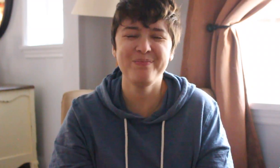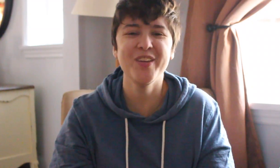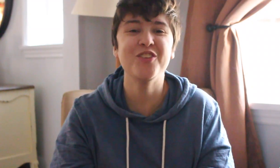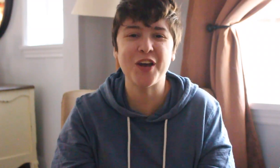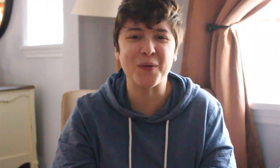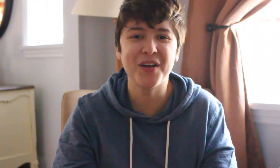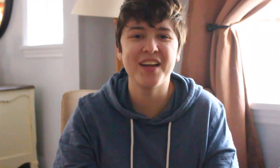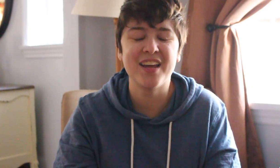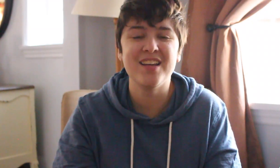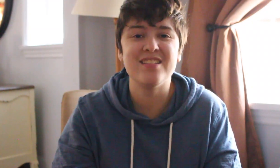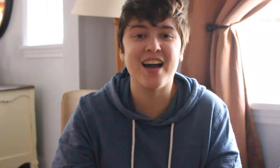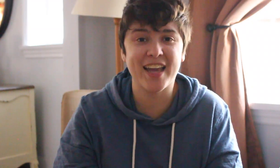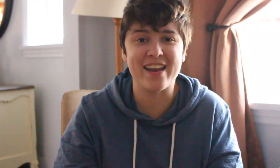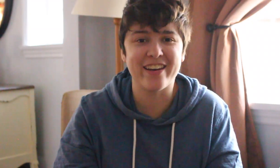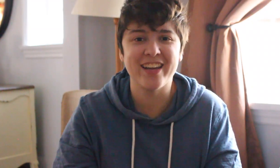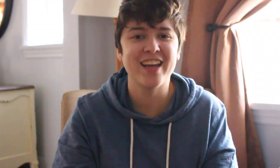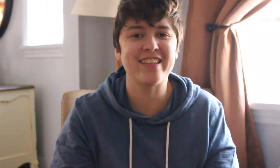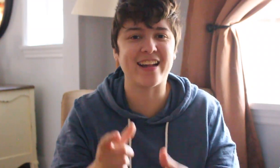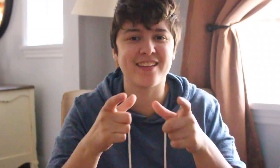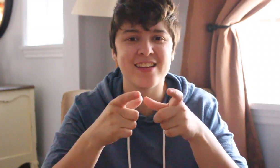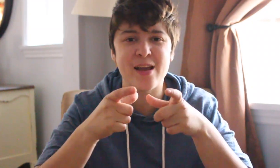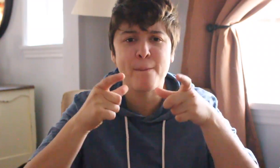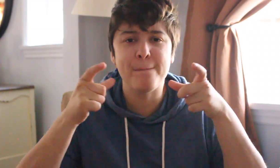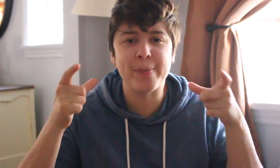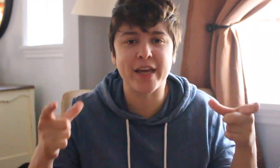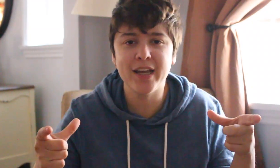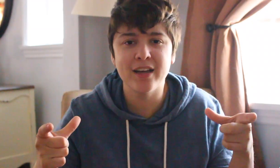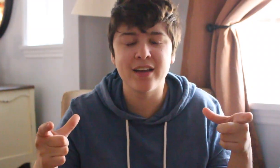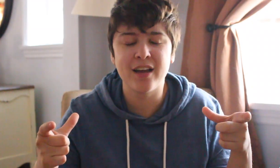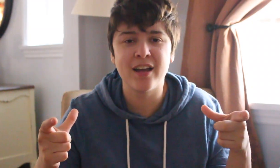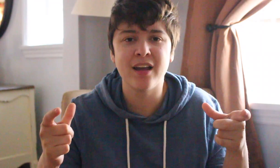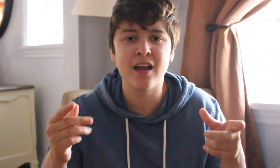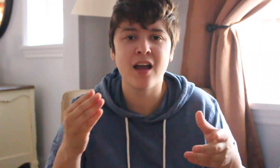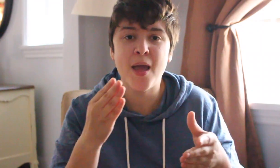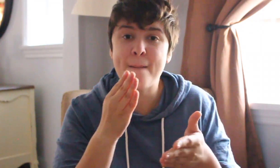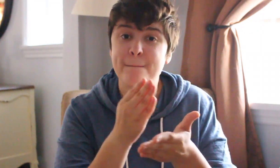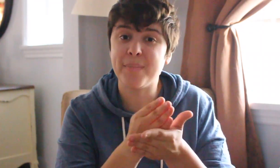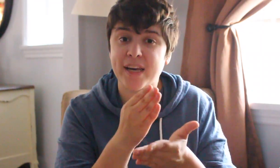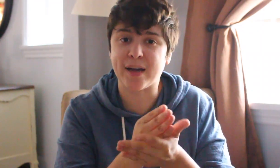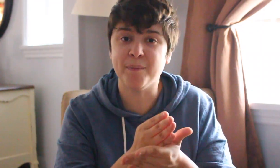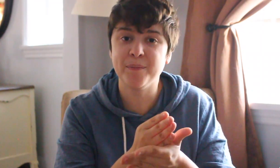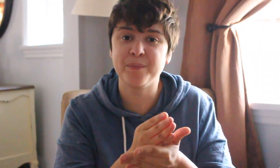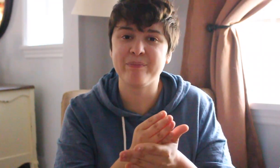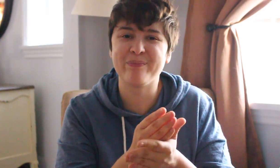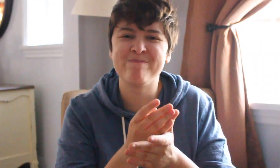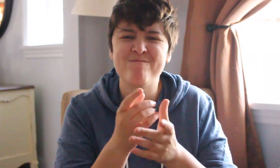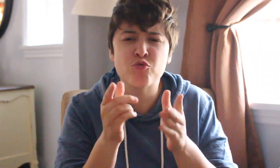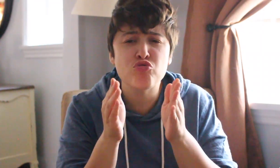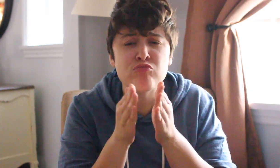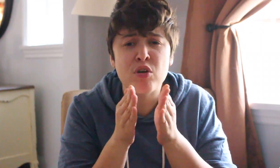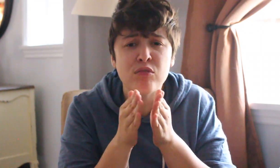So again that's big, medium, or small.